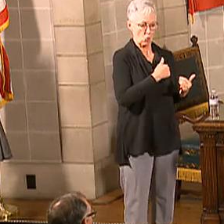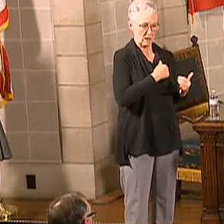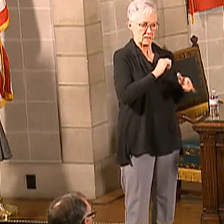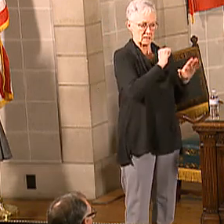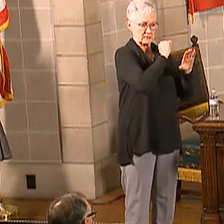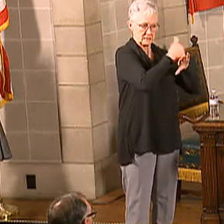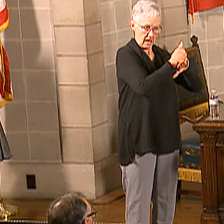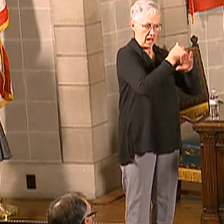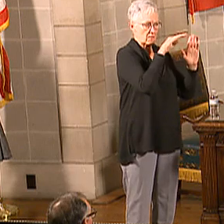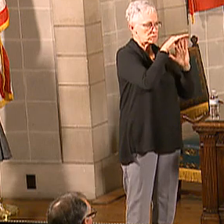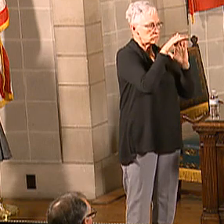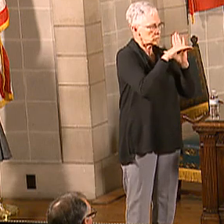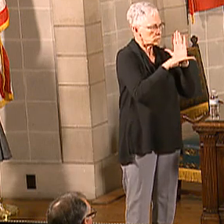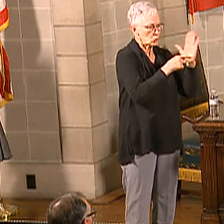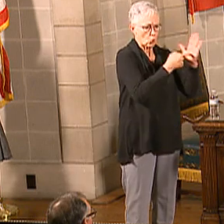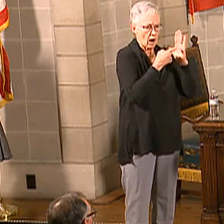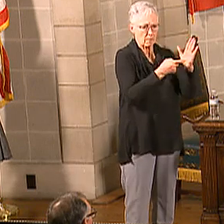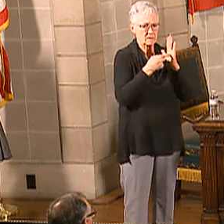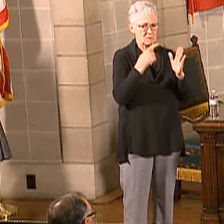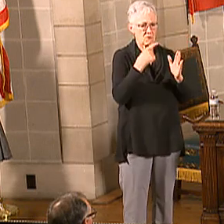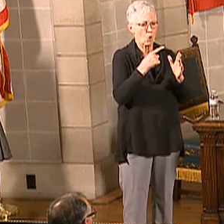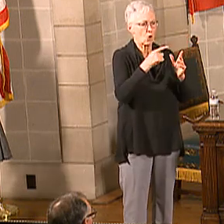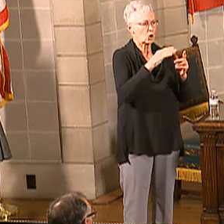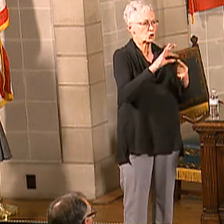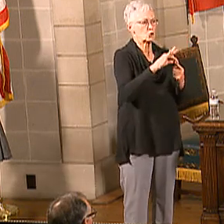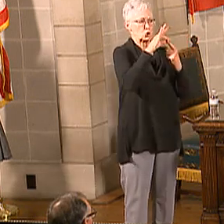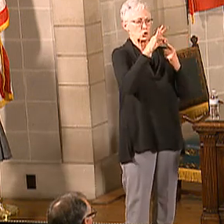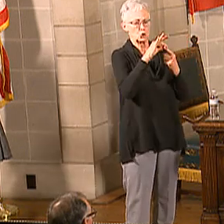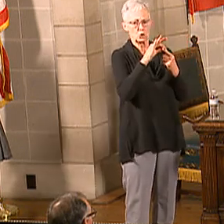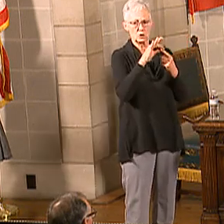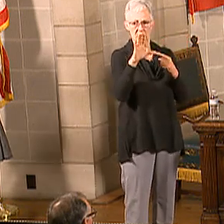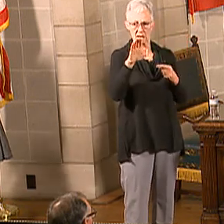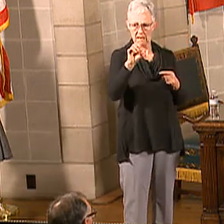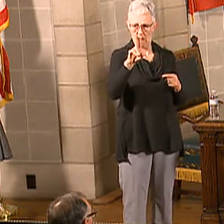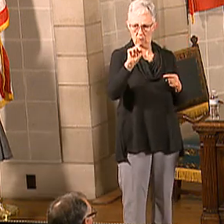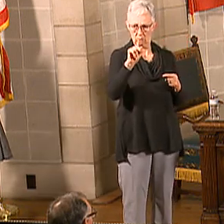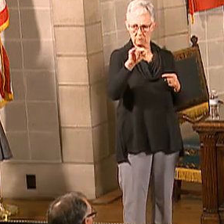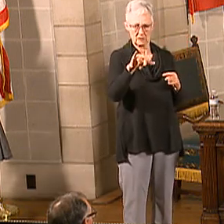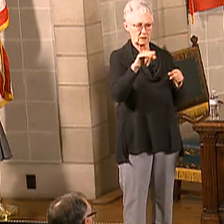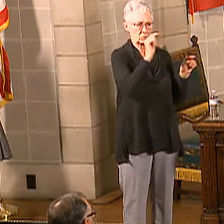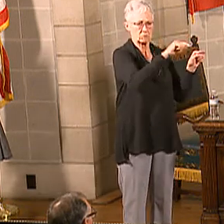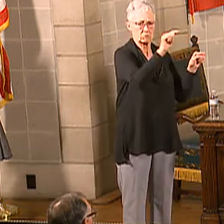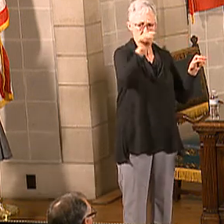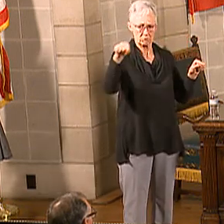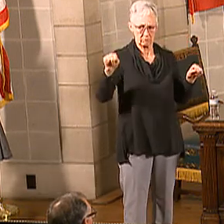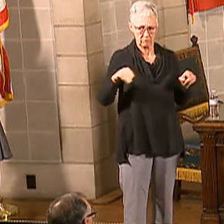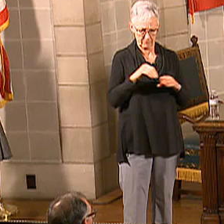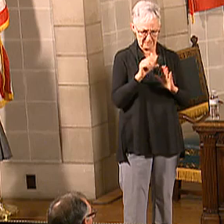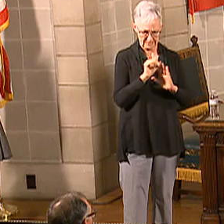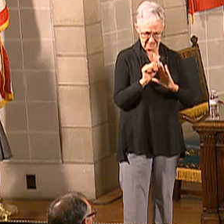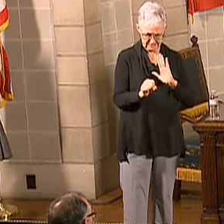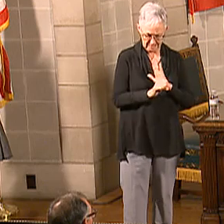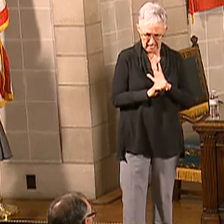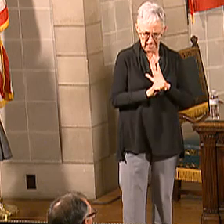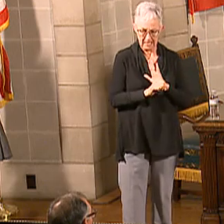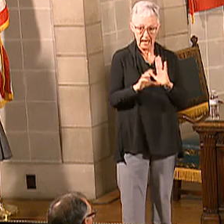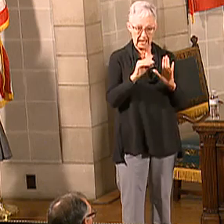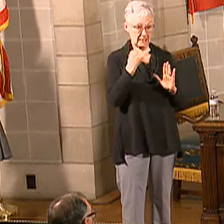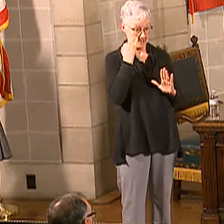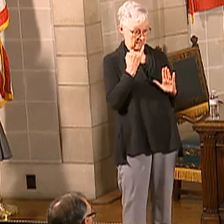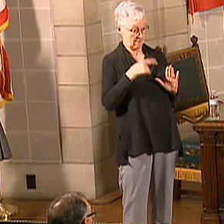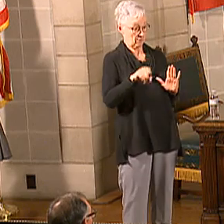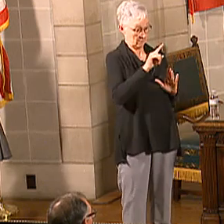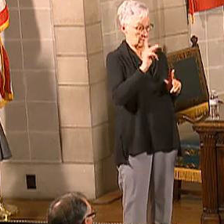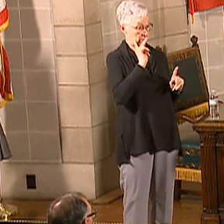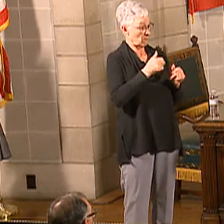relaxed all at once. So you can see that a lot will depend on how well people are maintaining their social distance right now. How well are